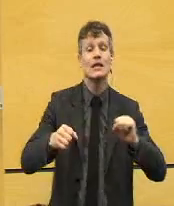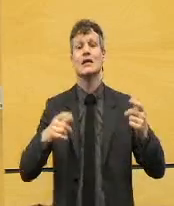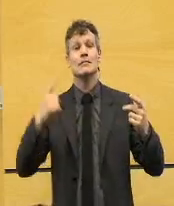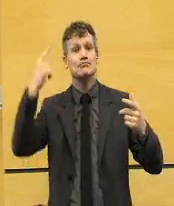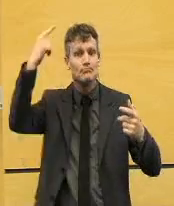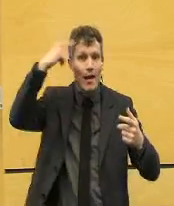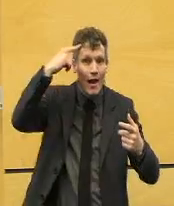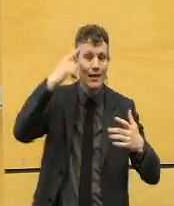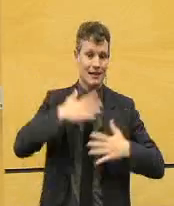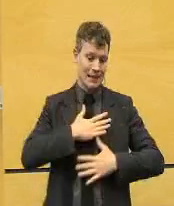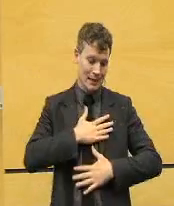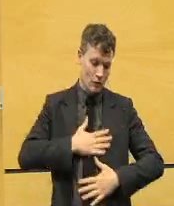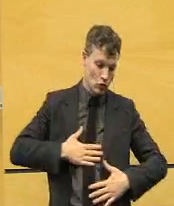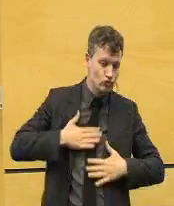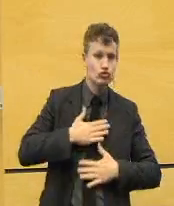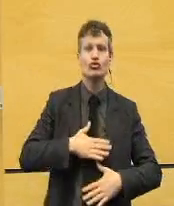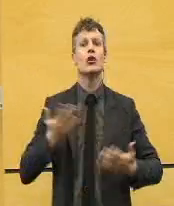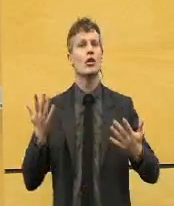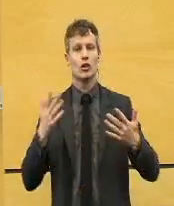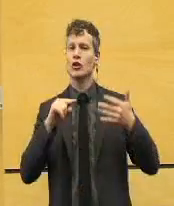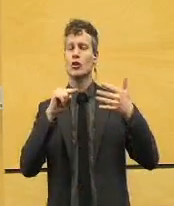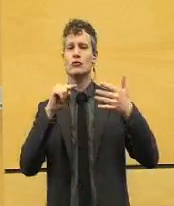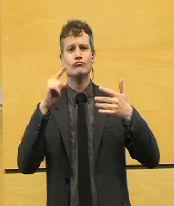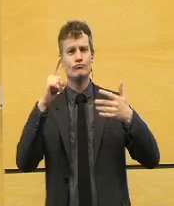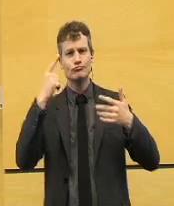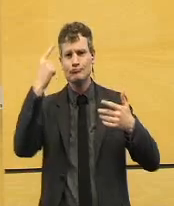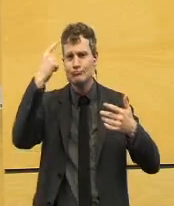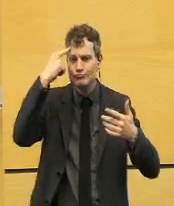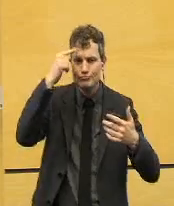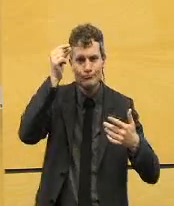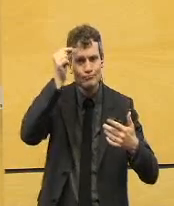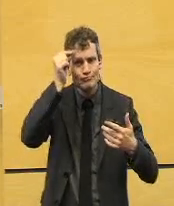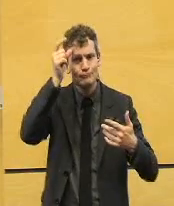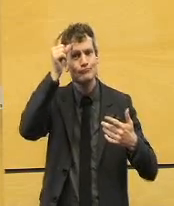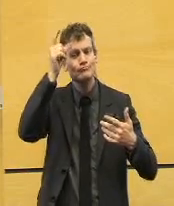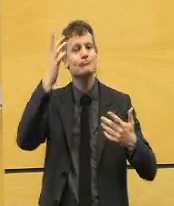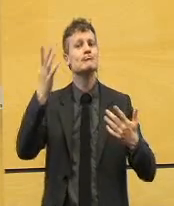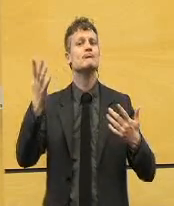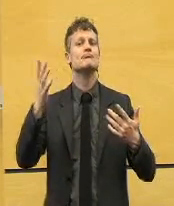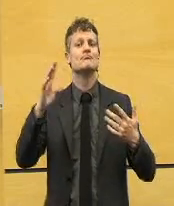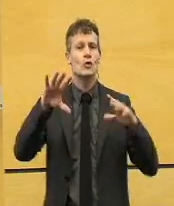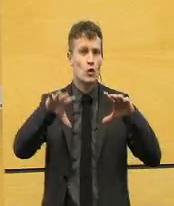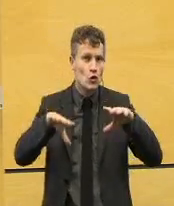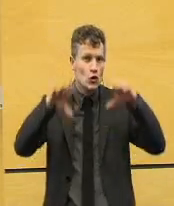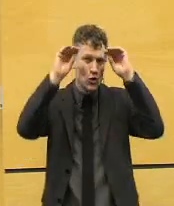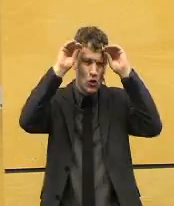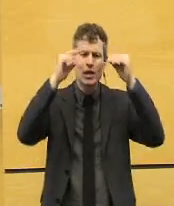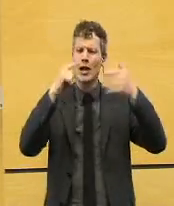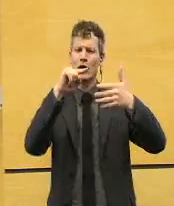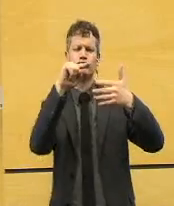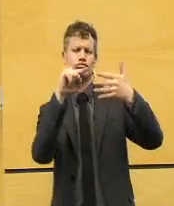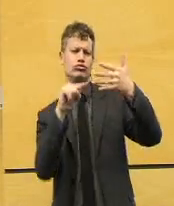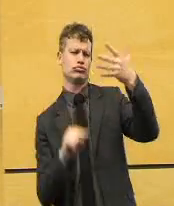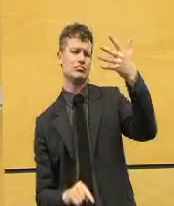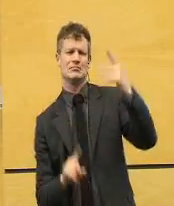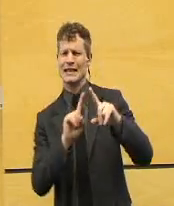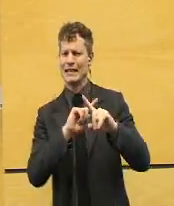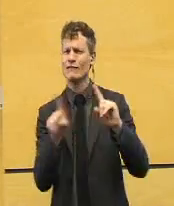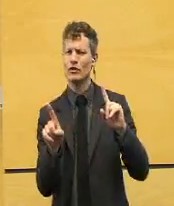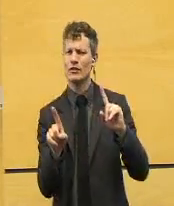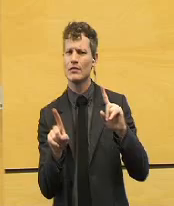emotion, conduct, intellect, learning, or any other